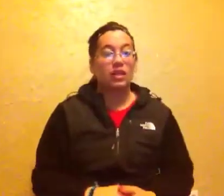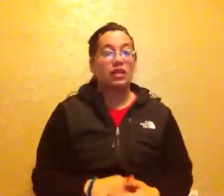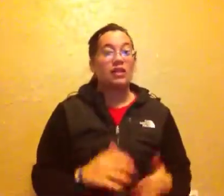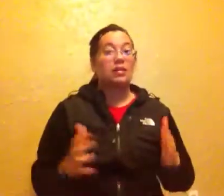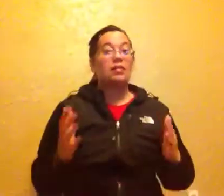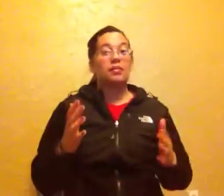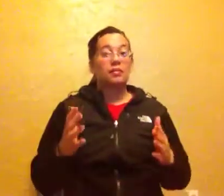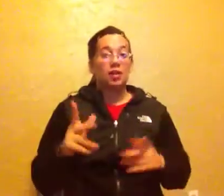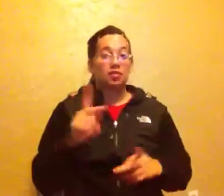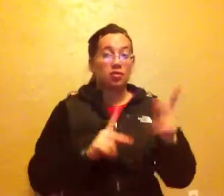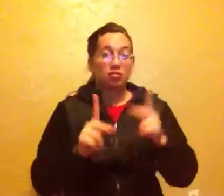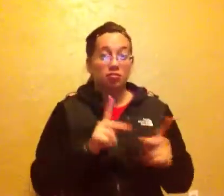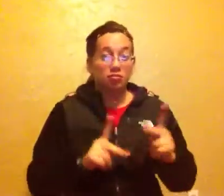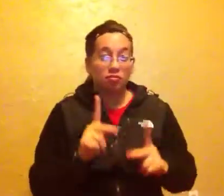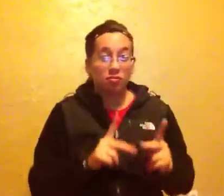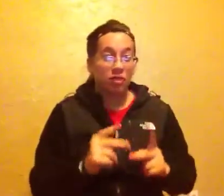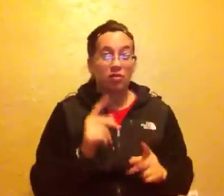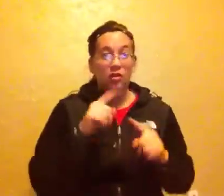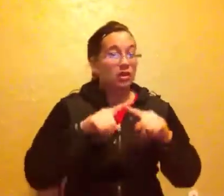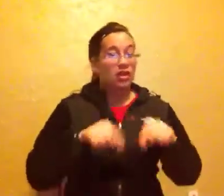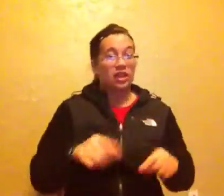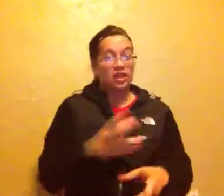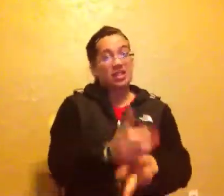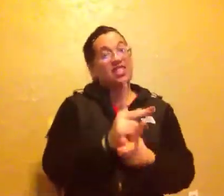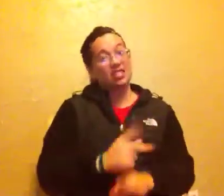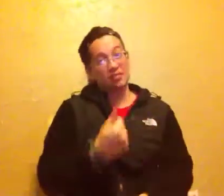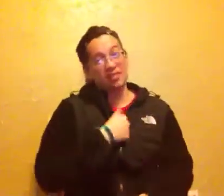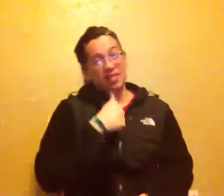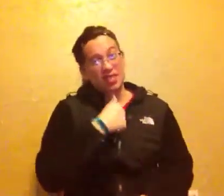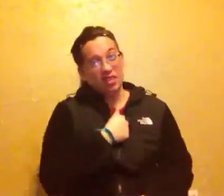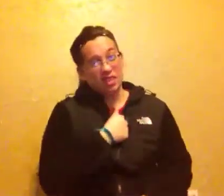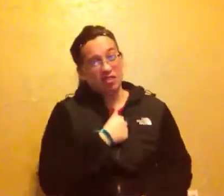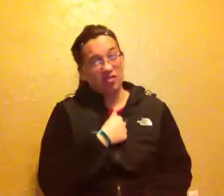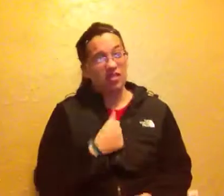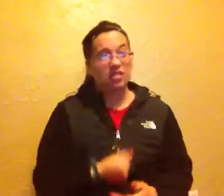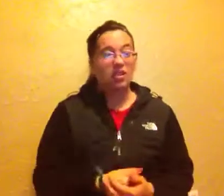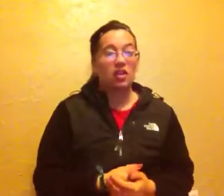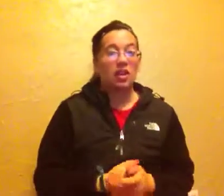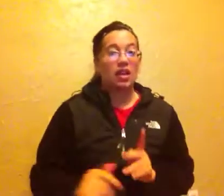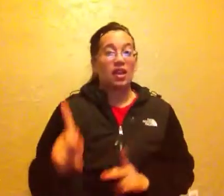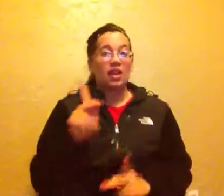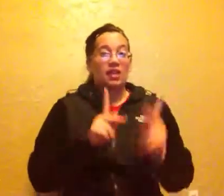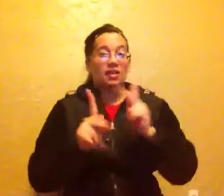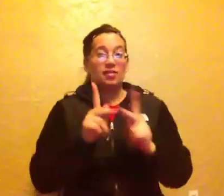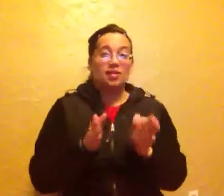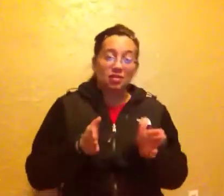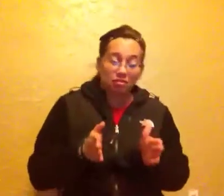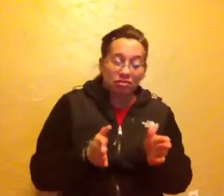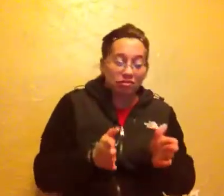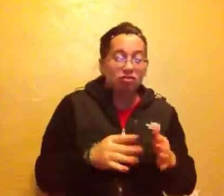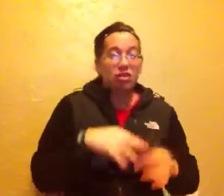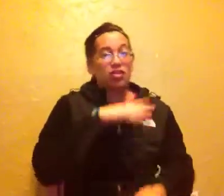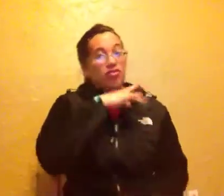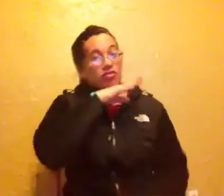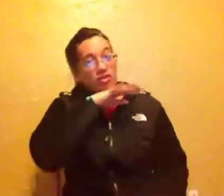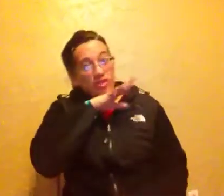and barely able to take care of themselves. Often we see people who are on the street and who are very dirty and who seem like they're